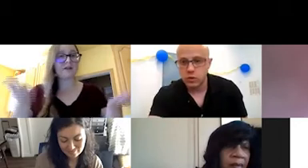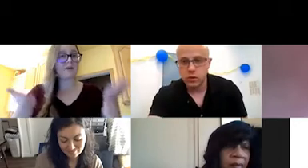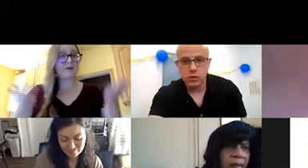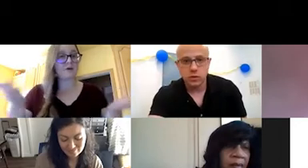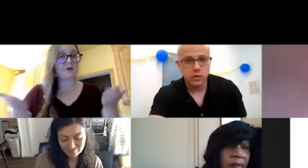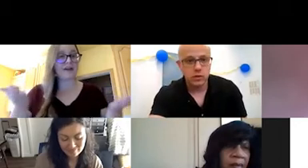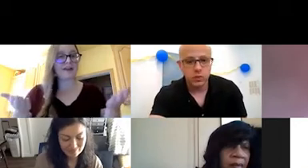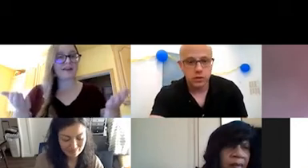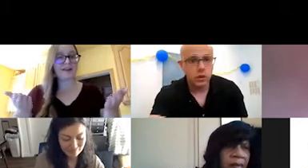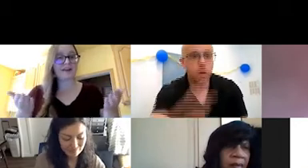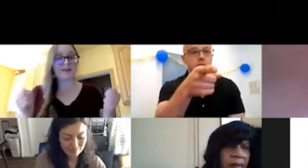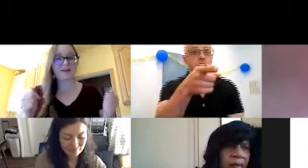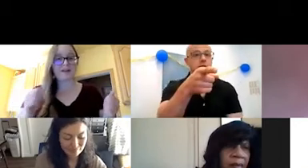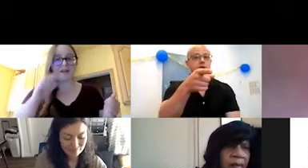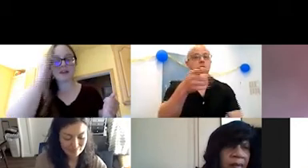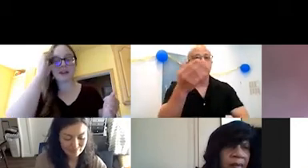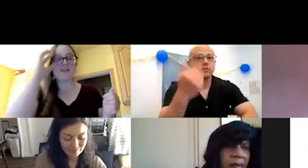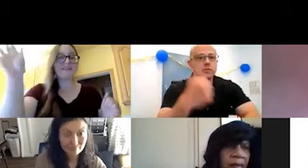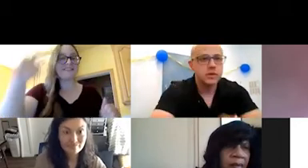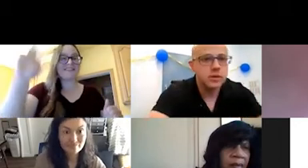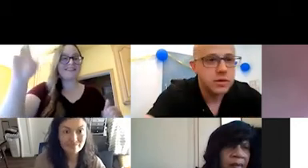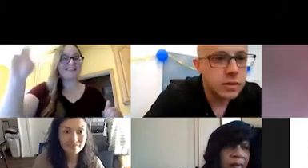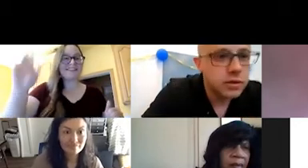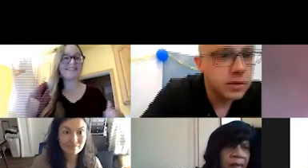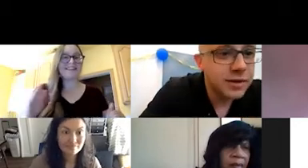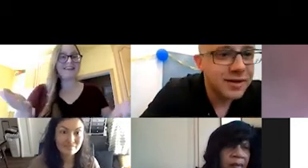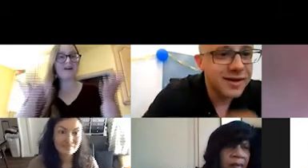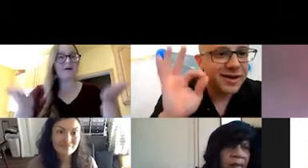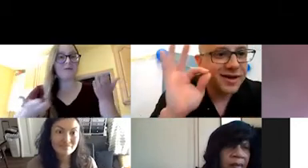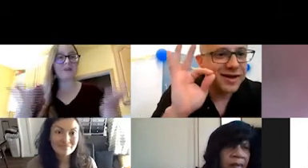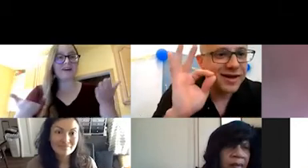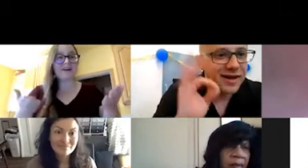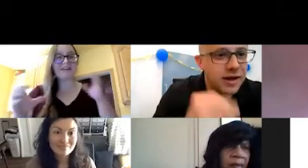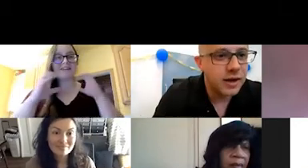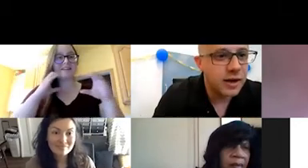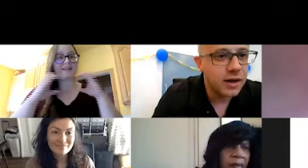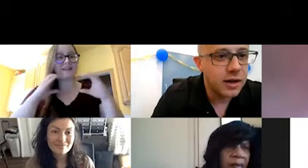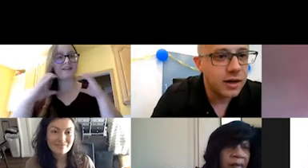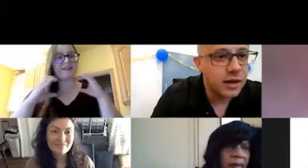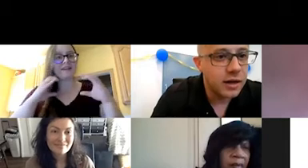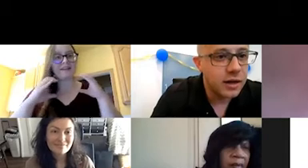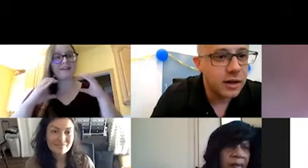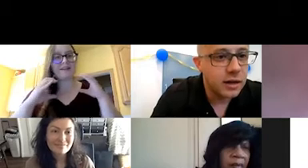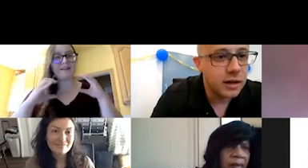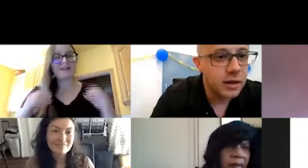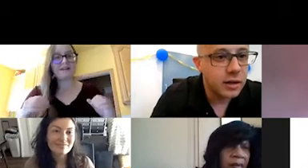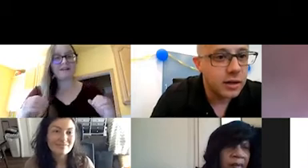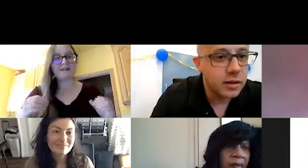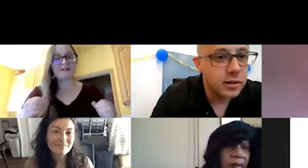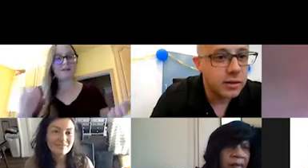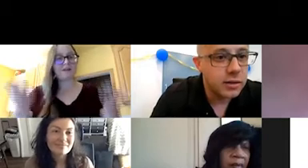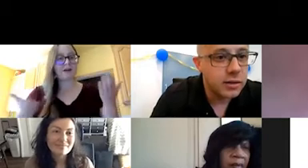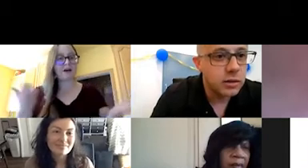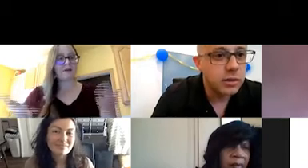Oh, I'm sorry, okay. Oh, Courtney. Hello.